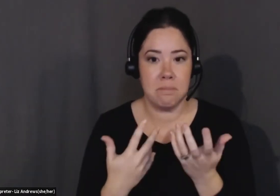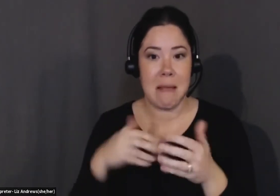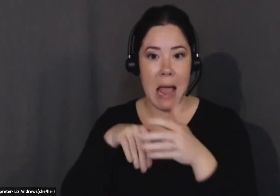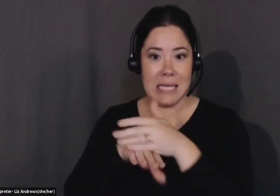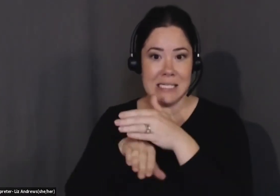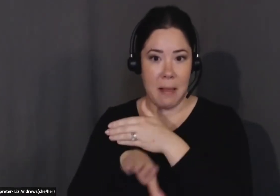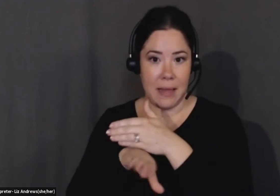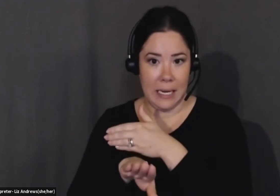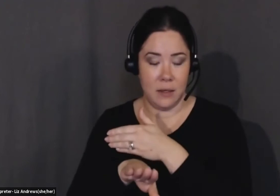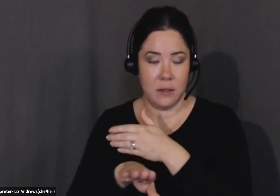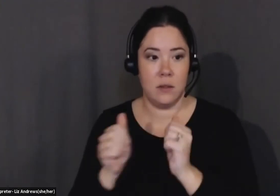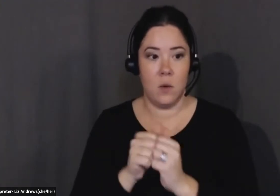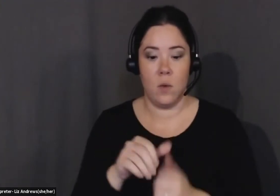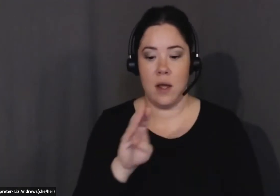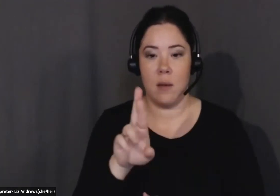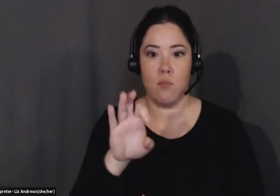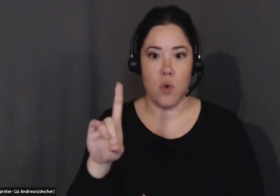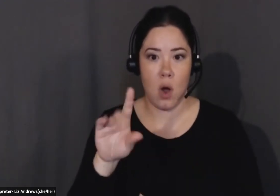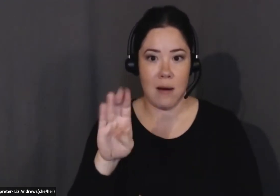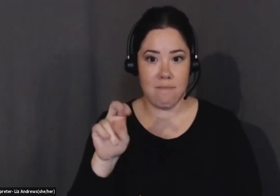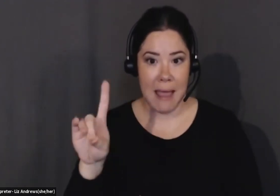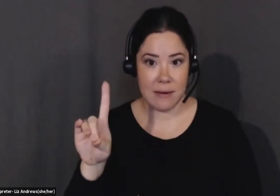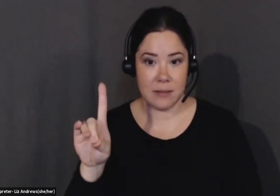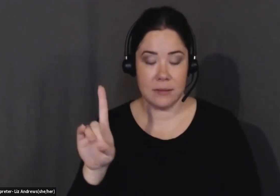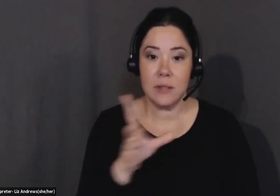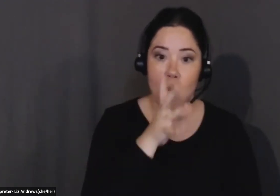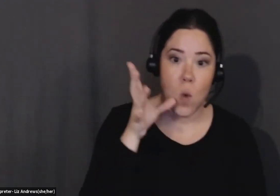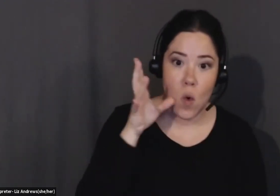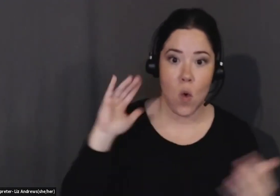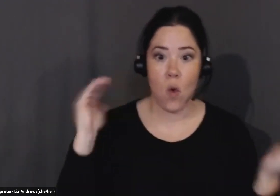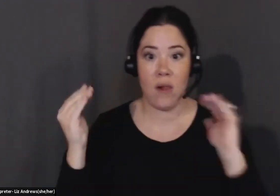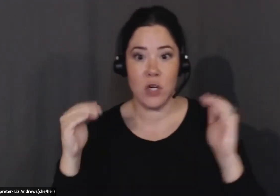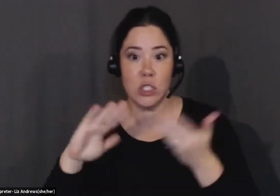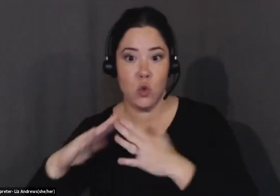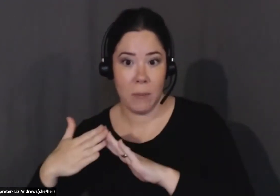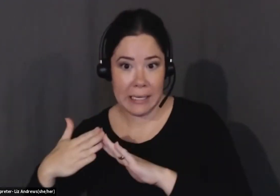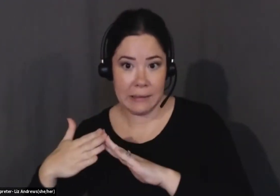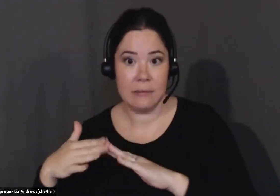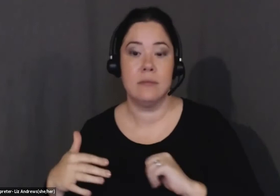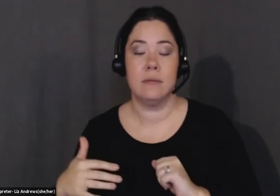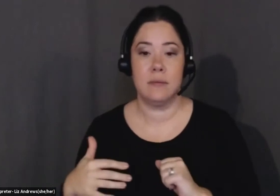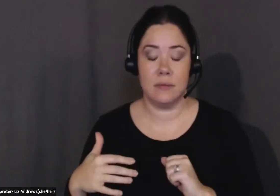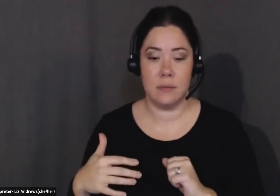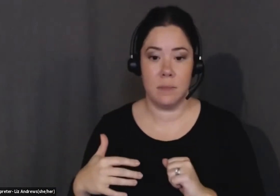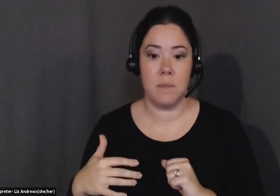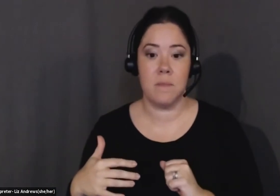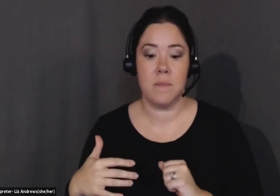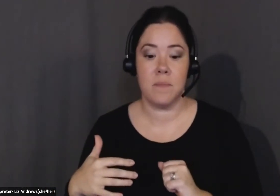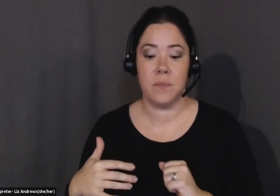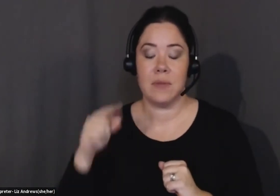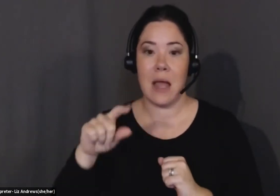accessibility with broadband, rural versus urban, and how it's not